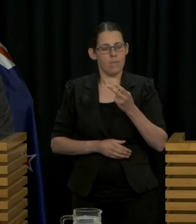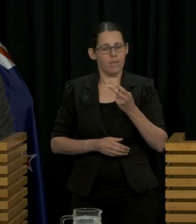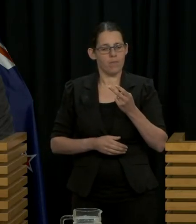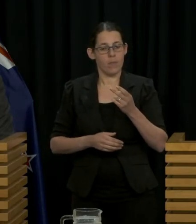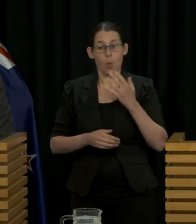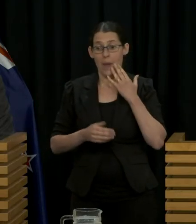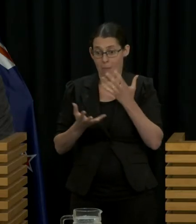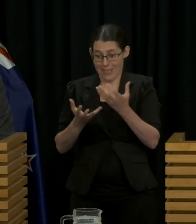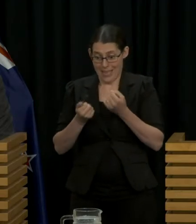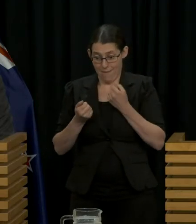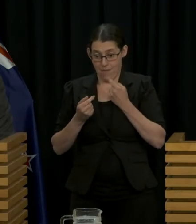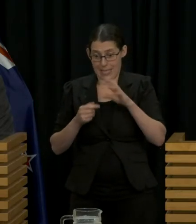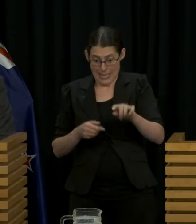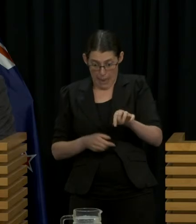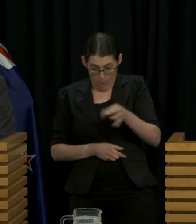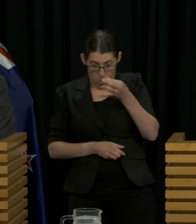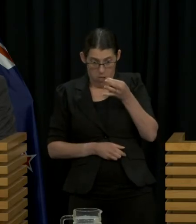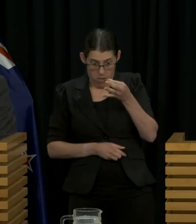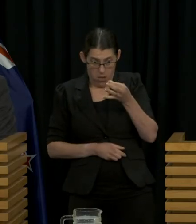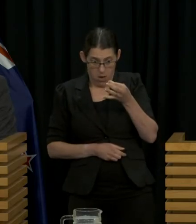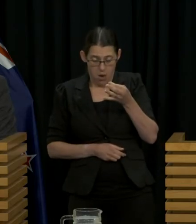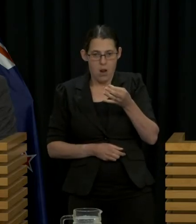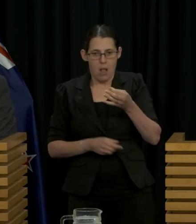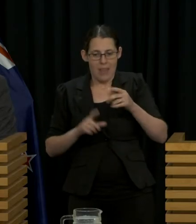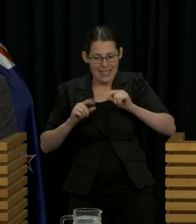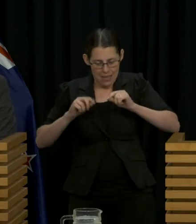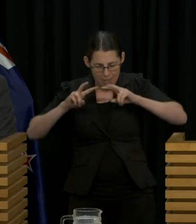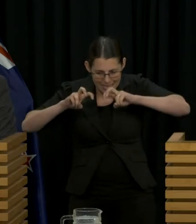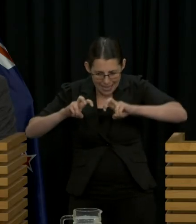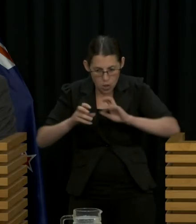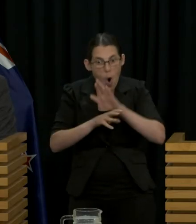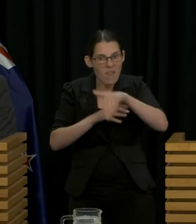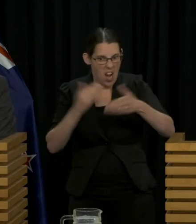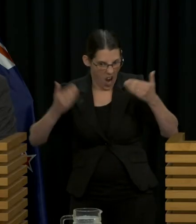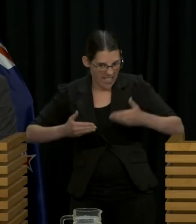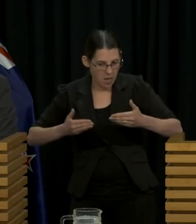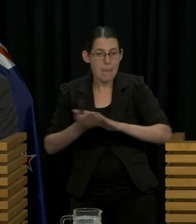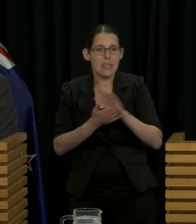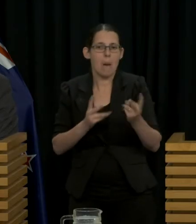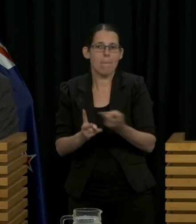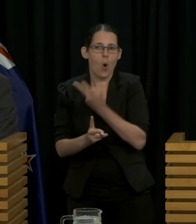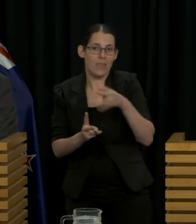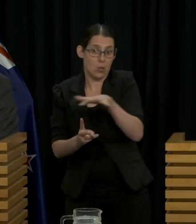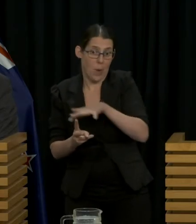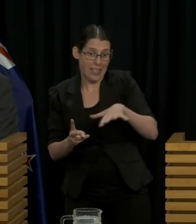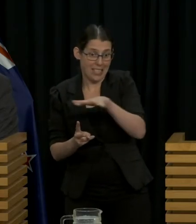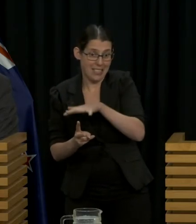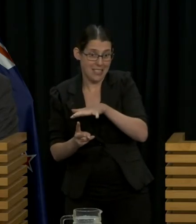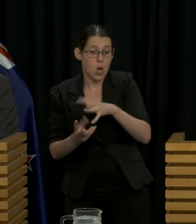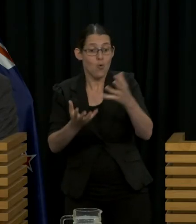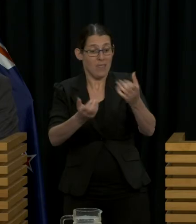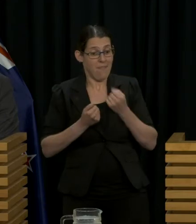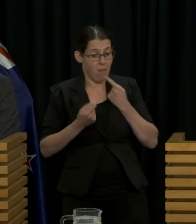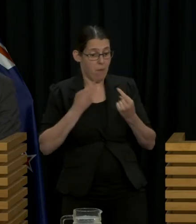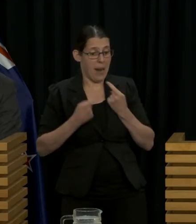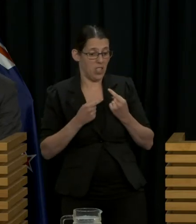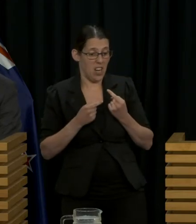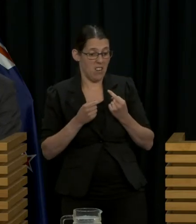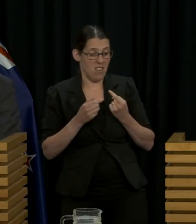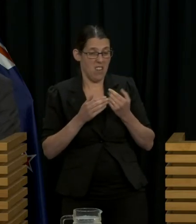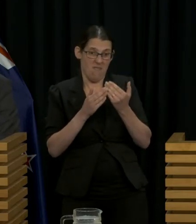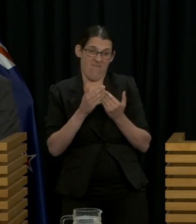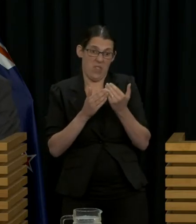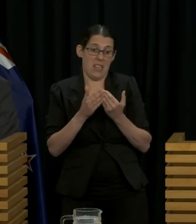it overnight. So in both cases, we got it more or less within 24 hours of having the confirmed test result. Are you looking